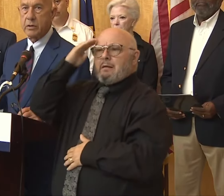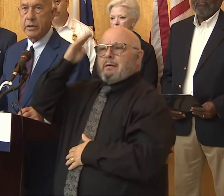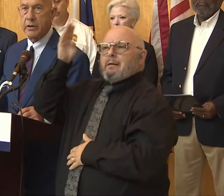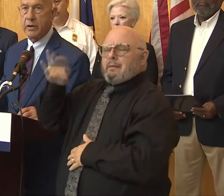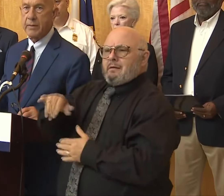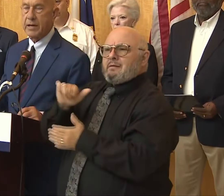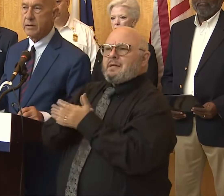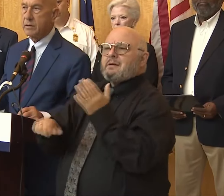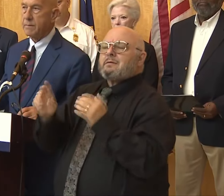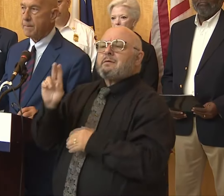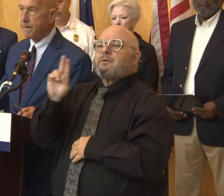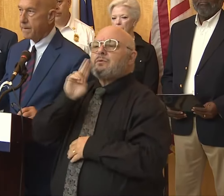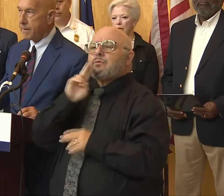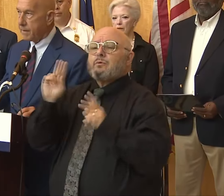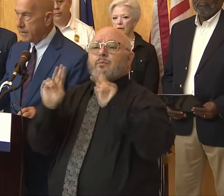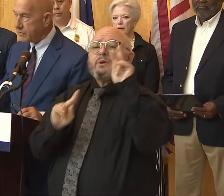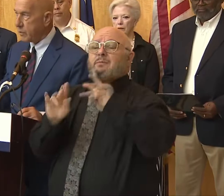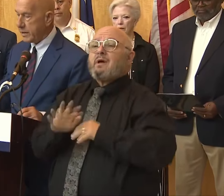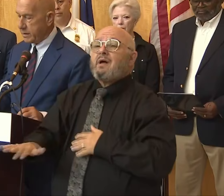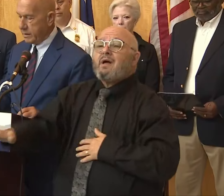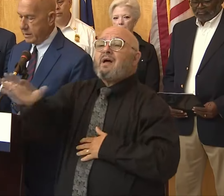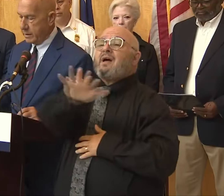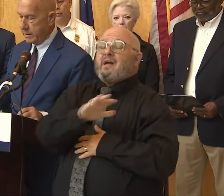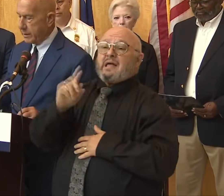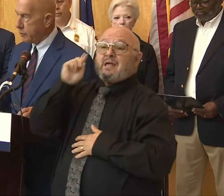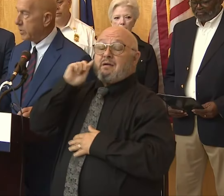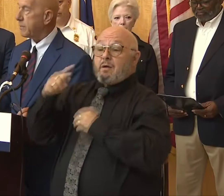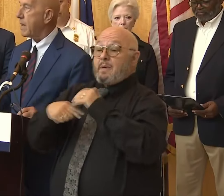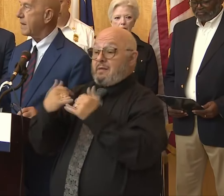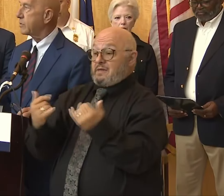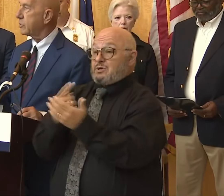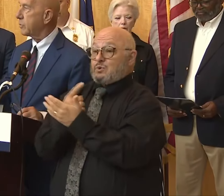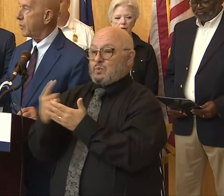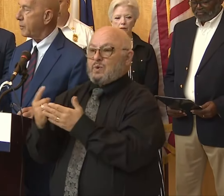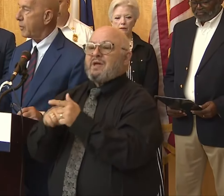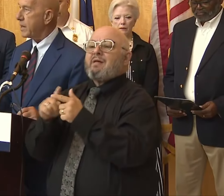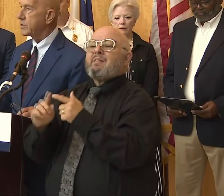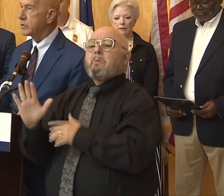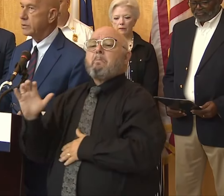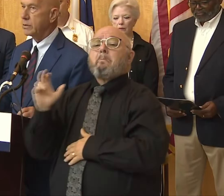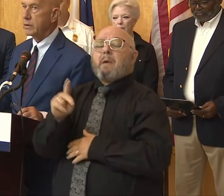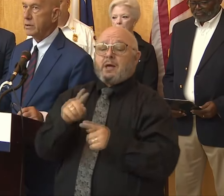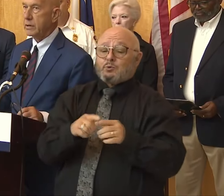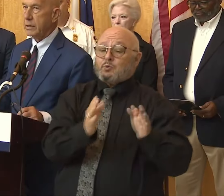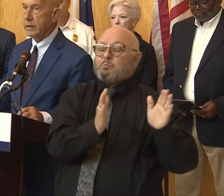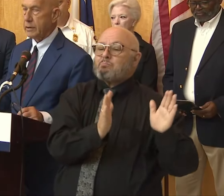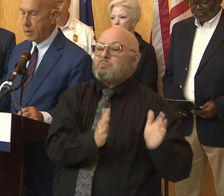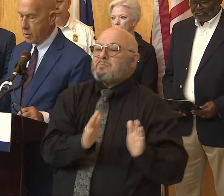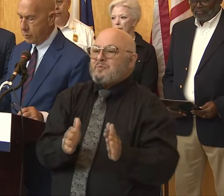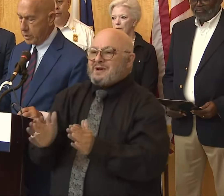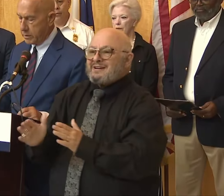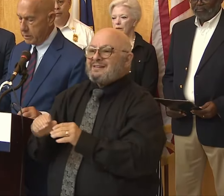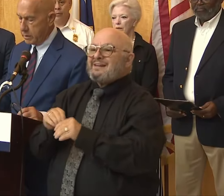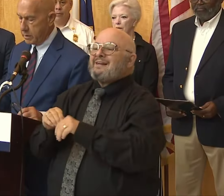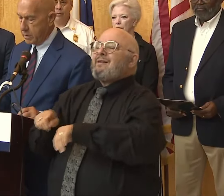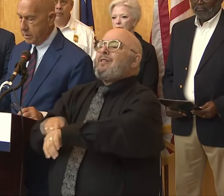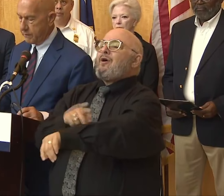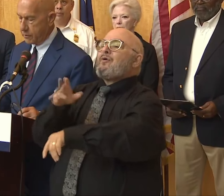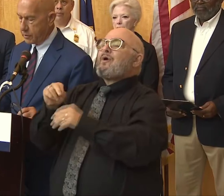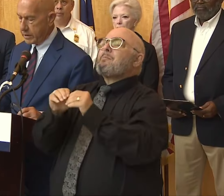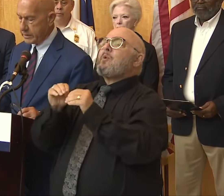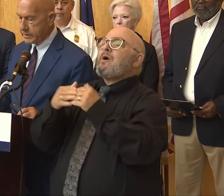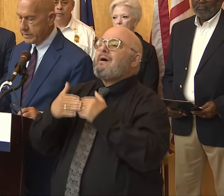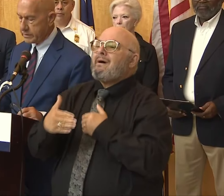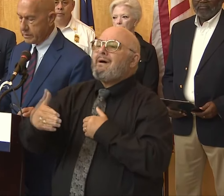Houstonians are hearing about this week, and then we'll get back to the preparation in the long run